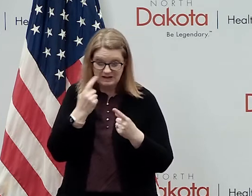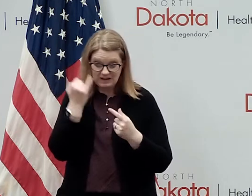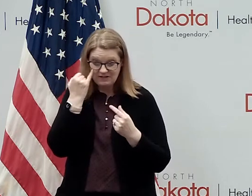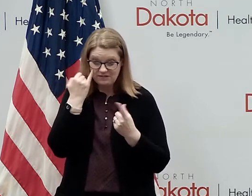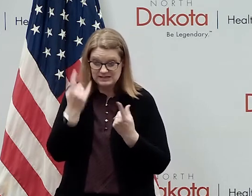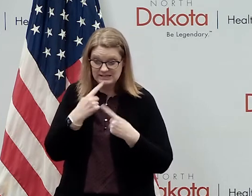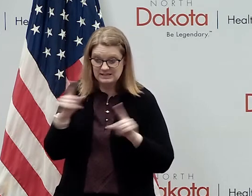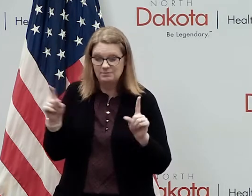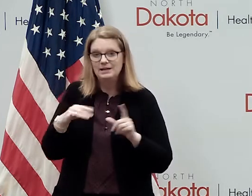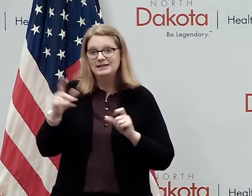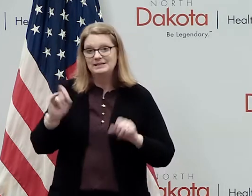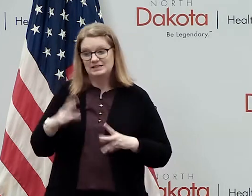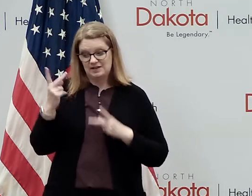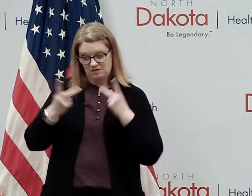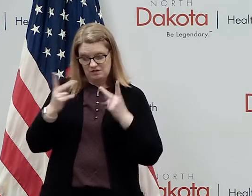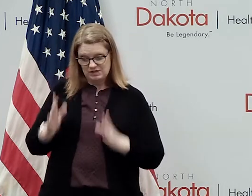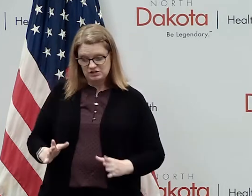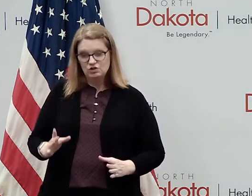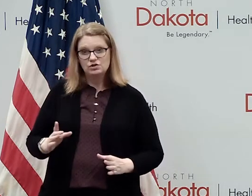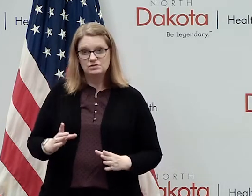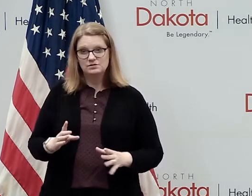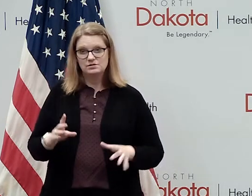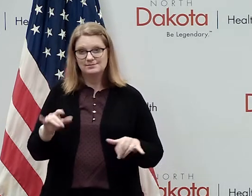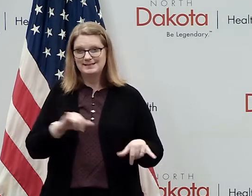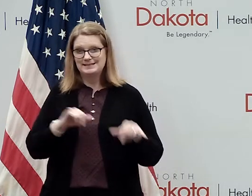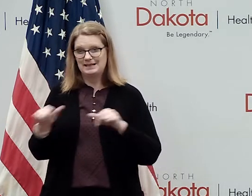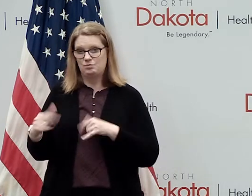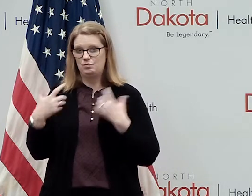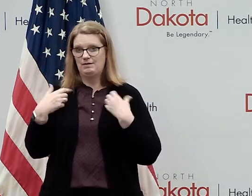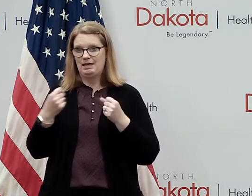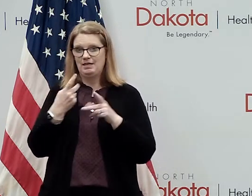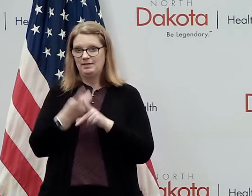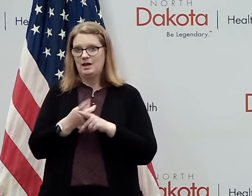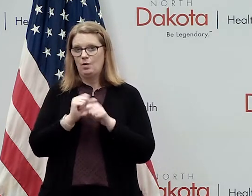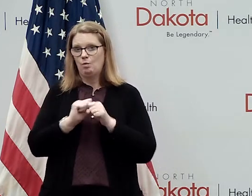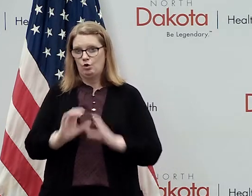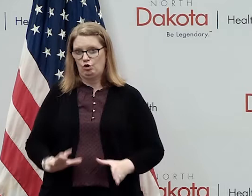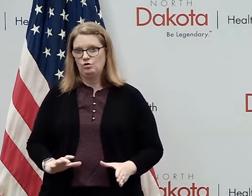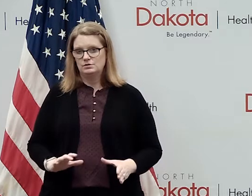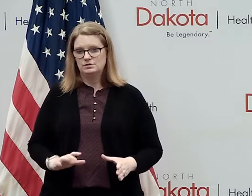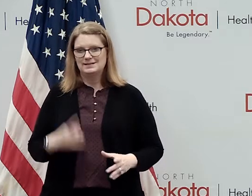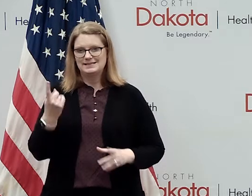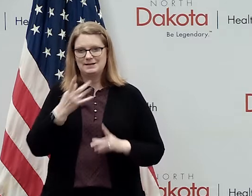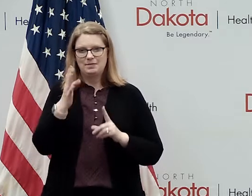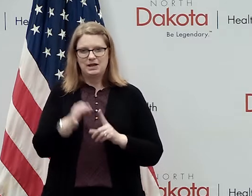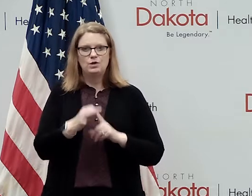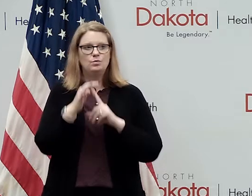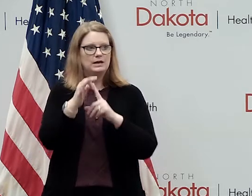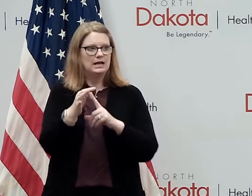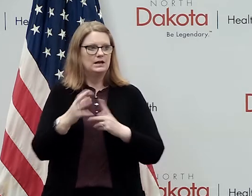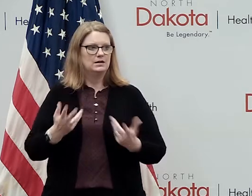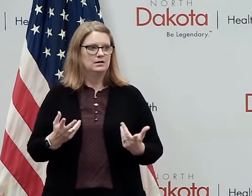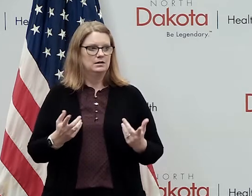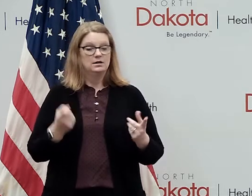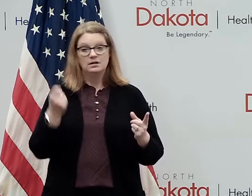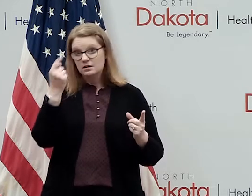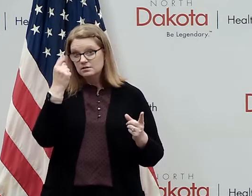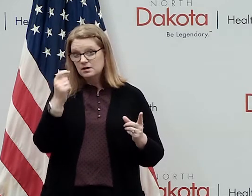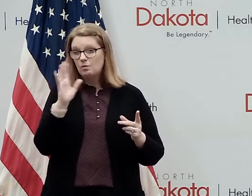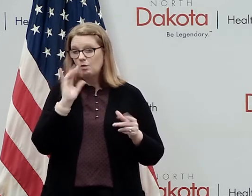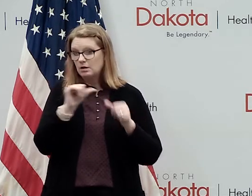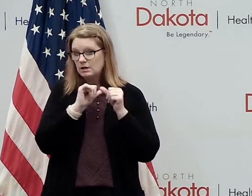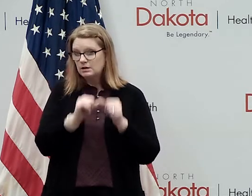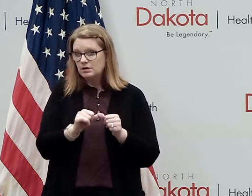for visitors and treating them in some way the same way we're doing healthcare workers is something that's unique. So we're going to continue to look at